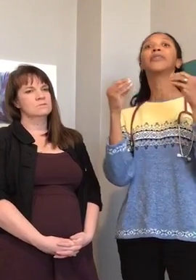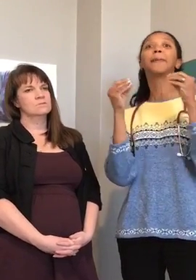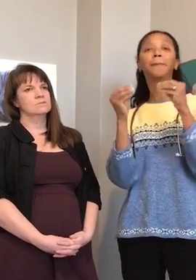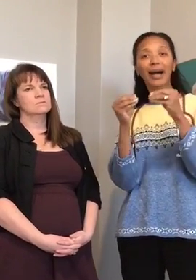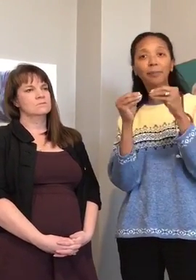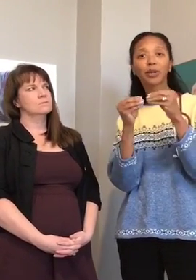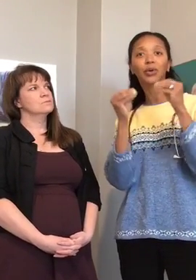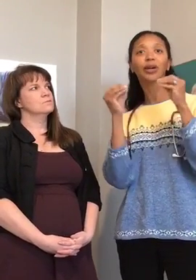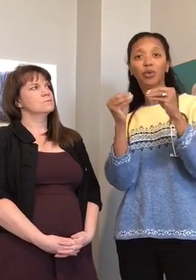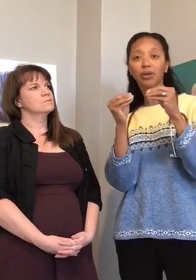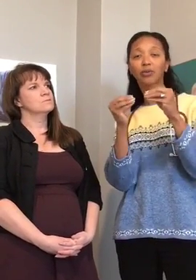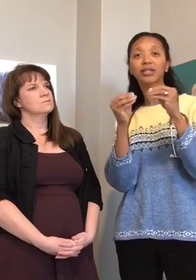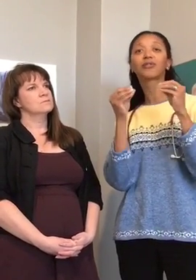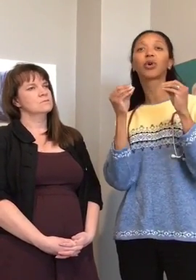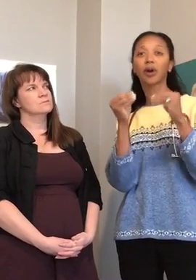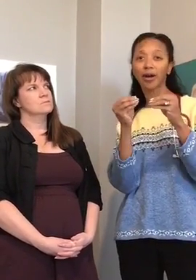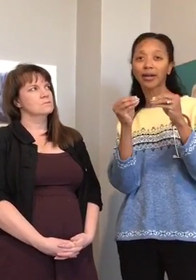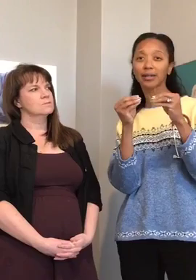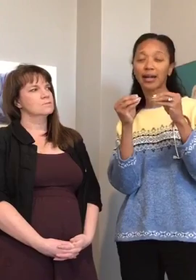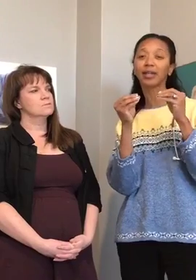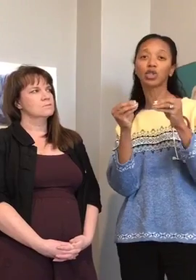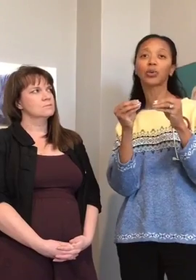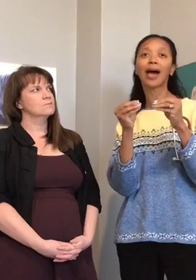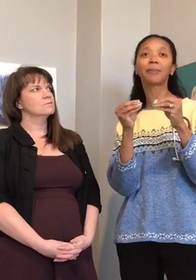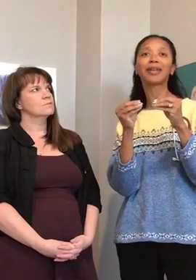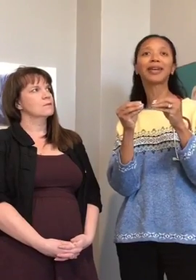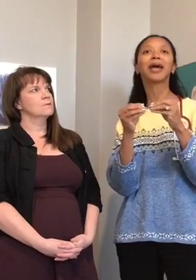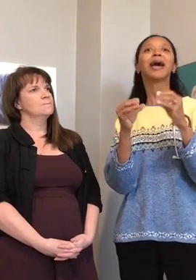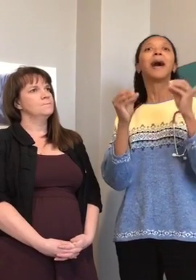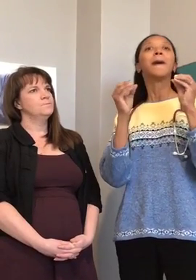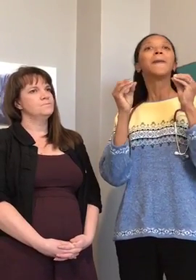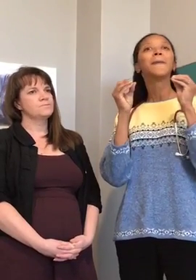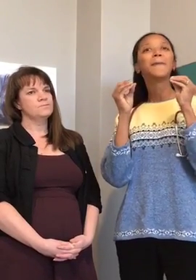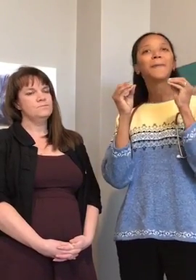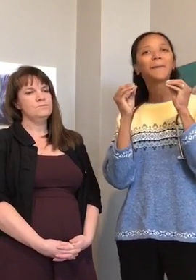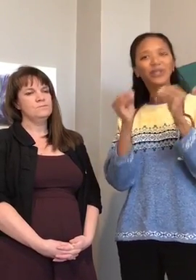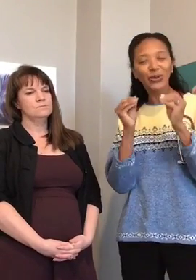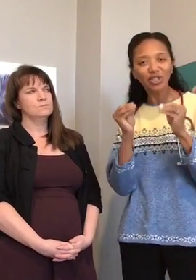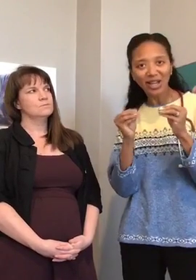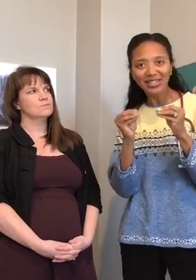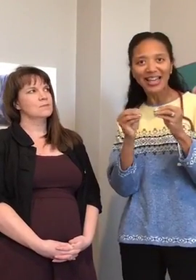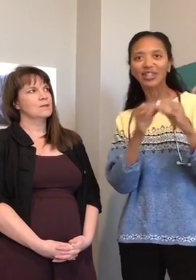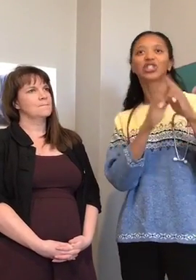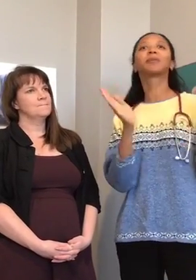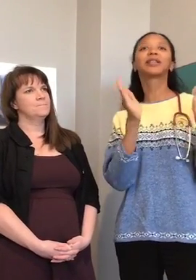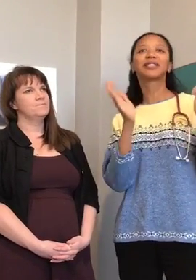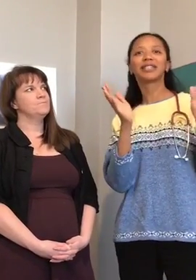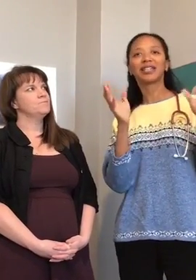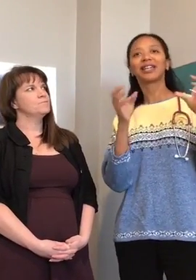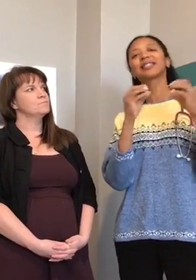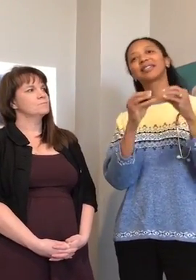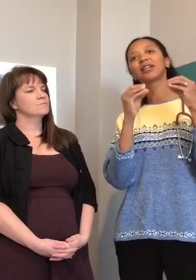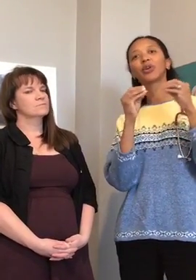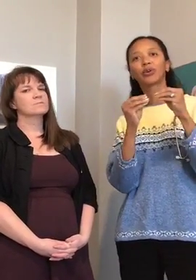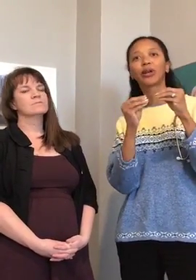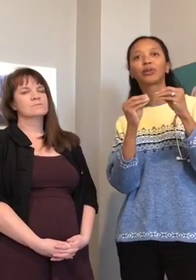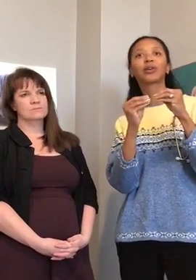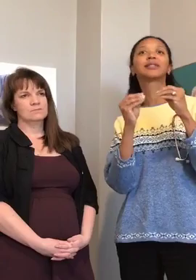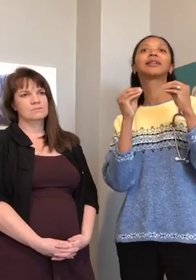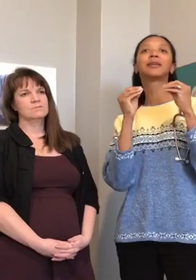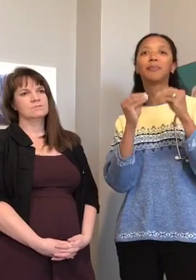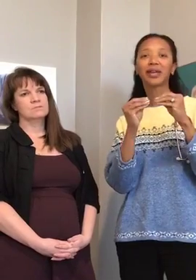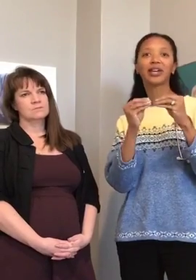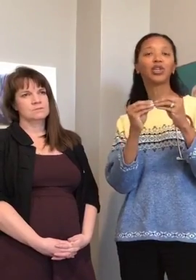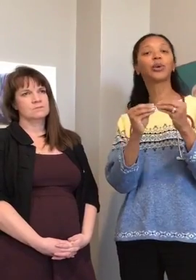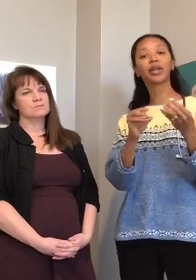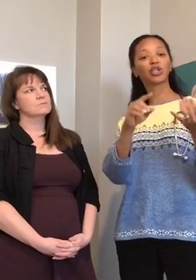DNA that might put you at greater risk for a heart issue happening. But you can change that. Just because the DNA says that you're at greater